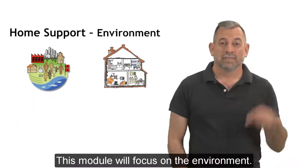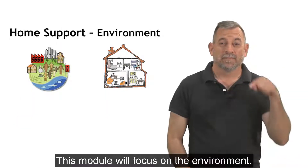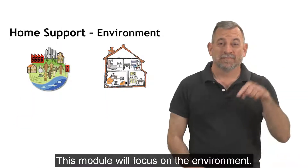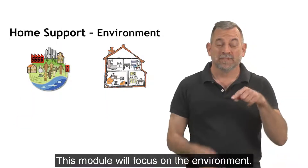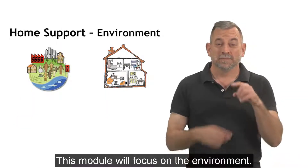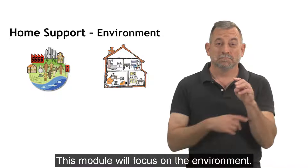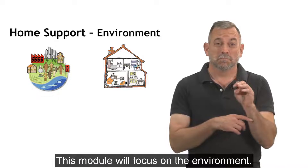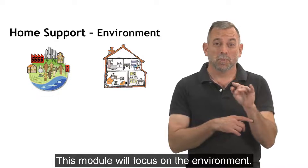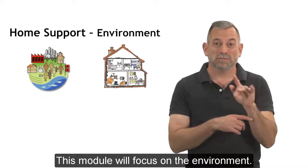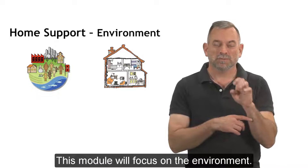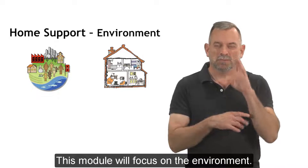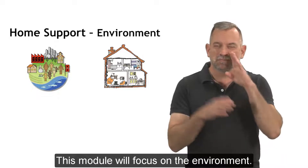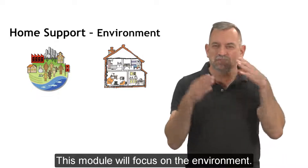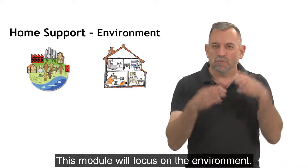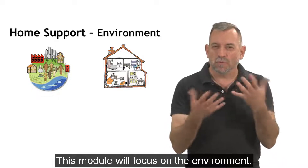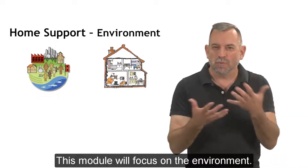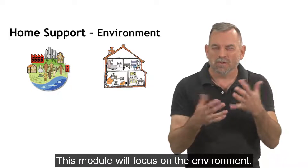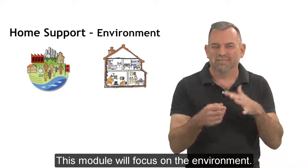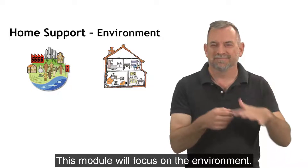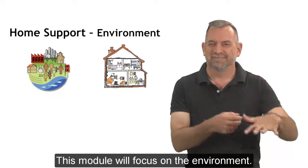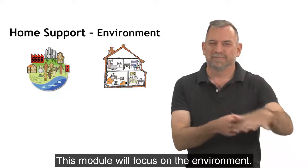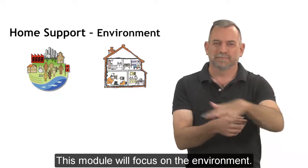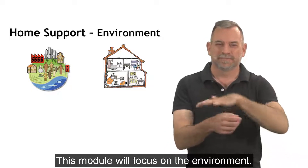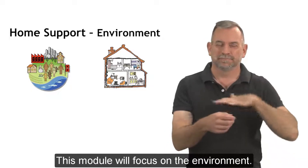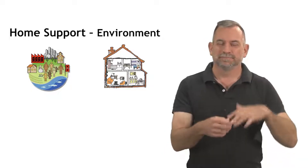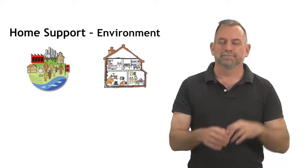This module will focus on the environment.